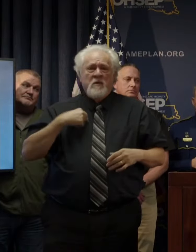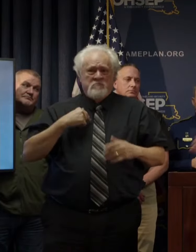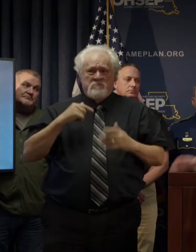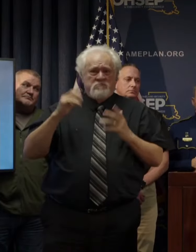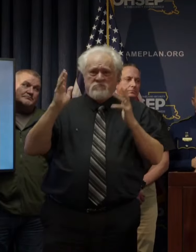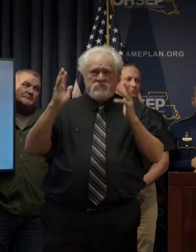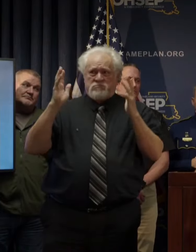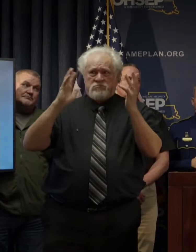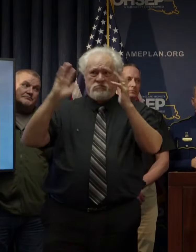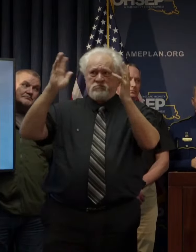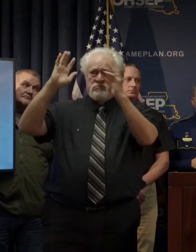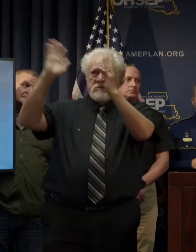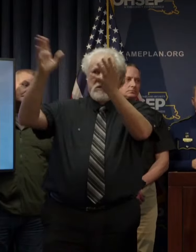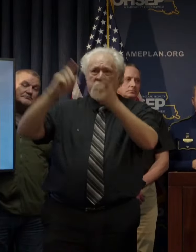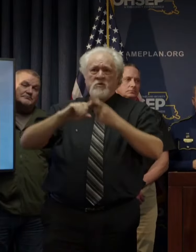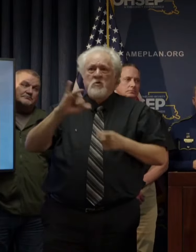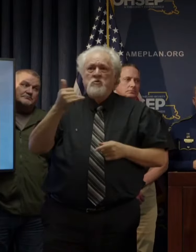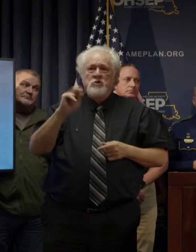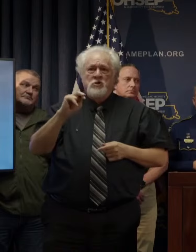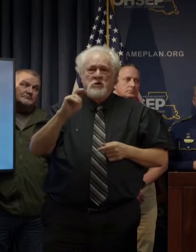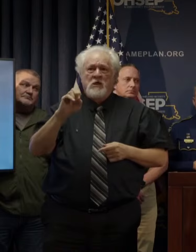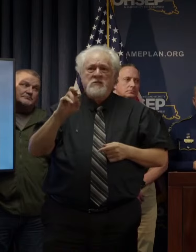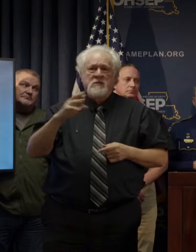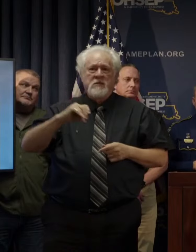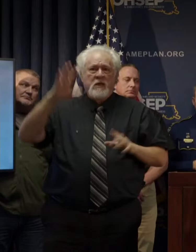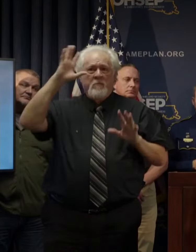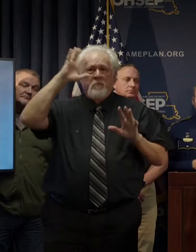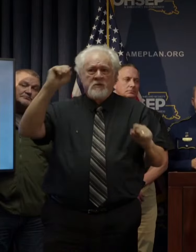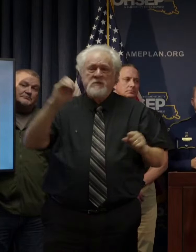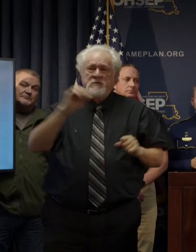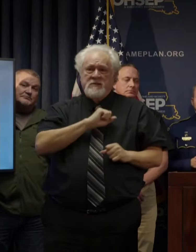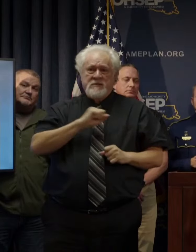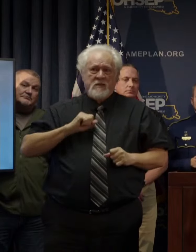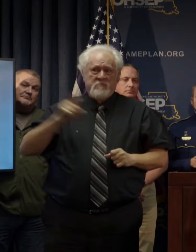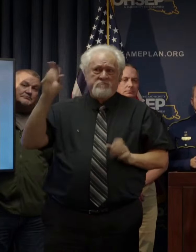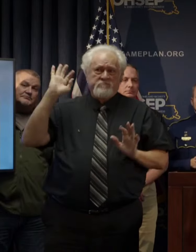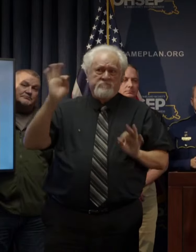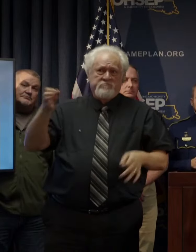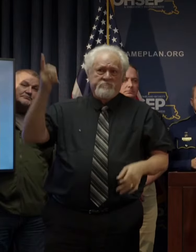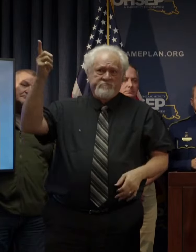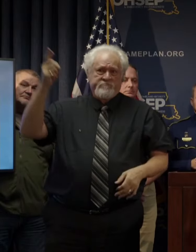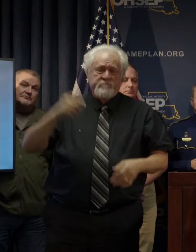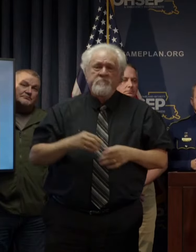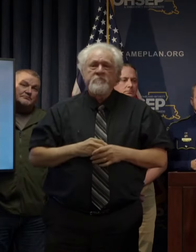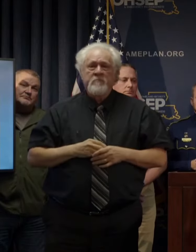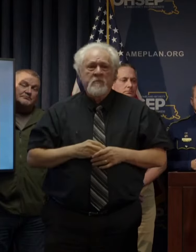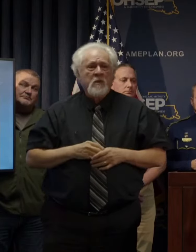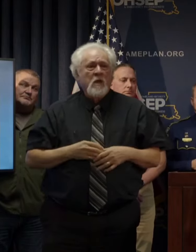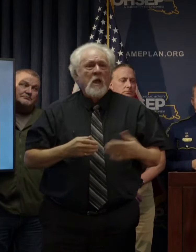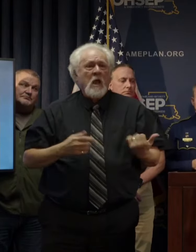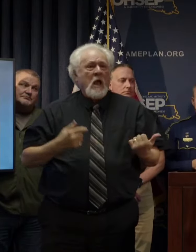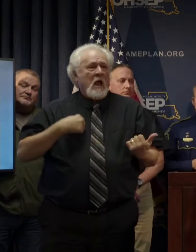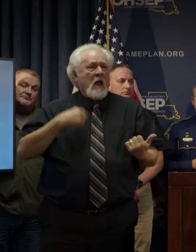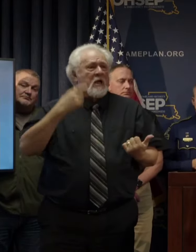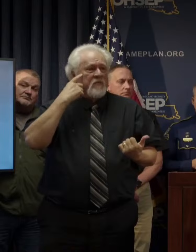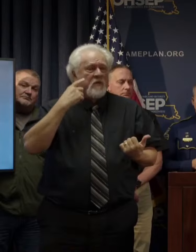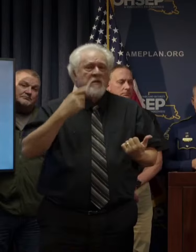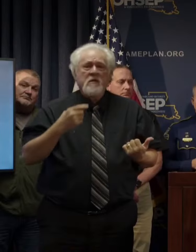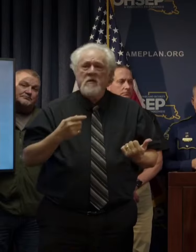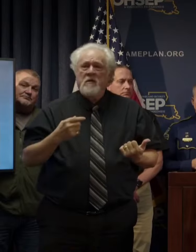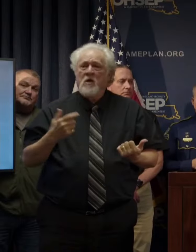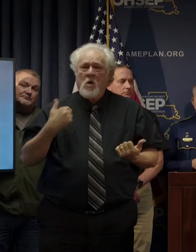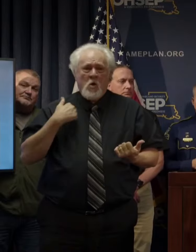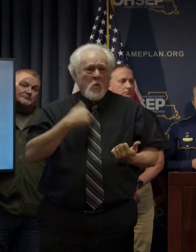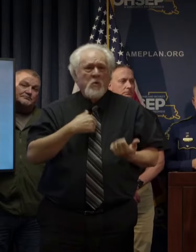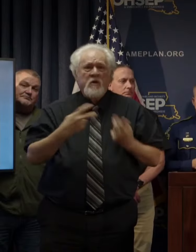up to Speaker Johnson and the President and the Senate to determine that. Look, I think that we